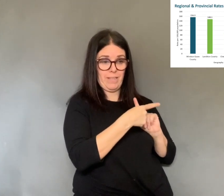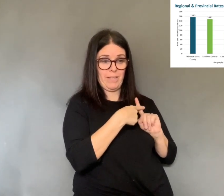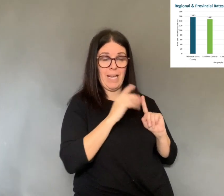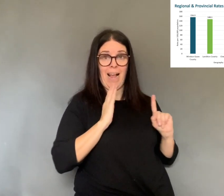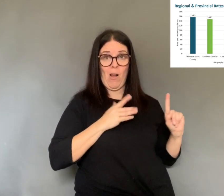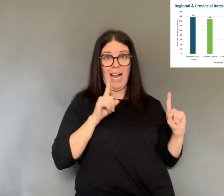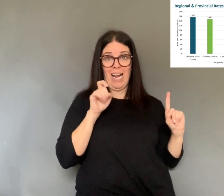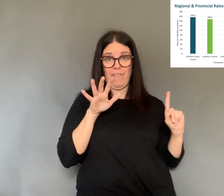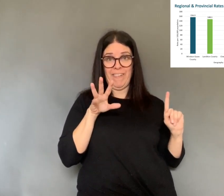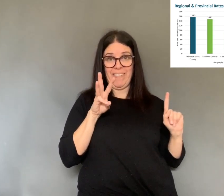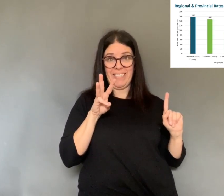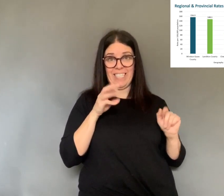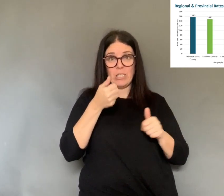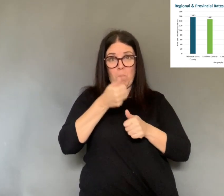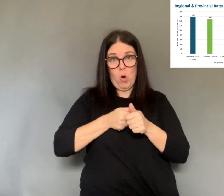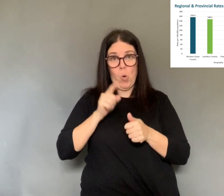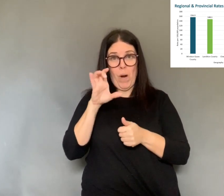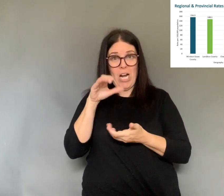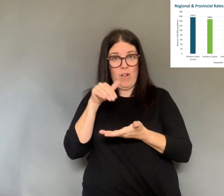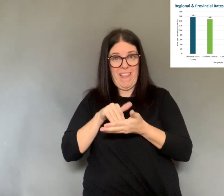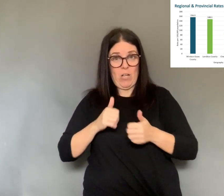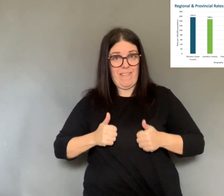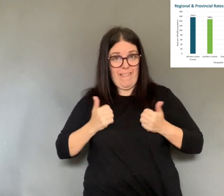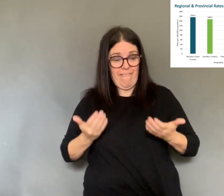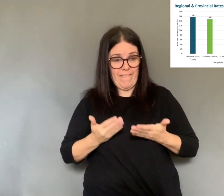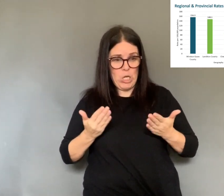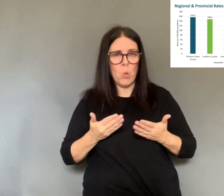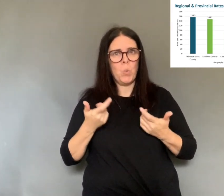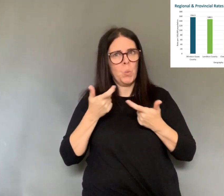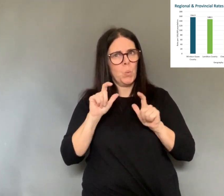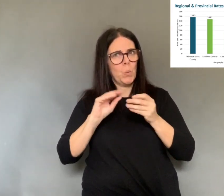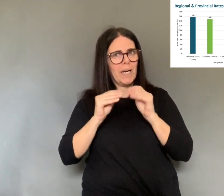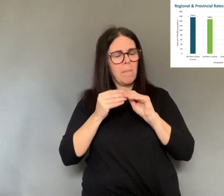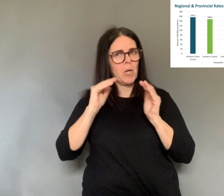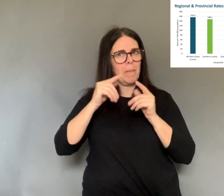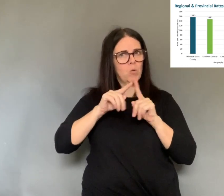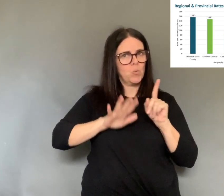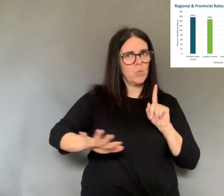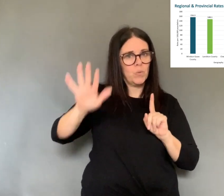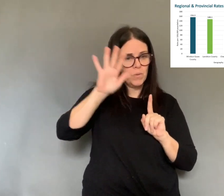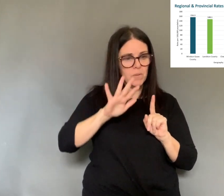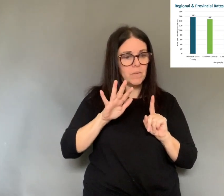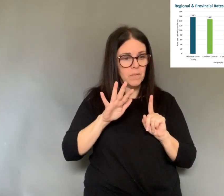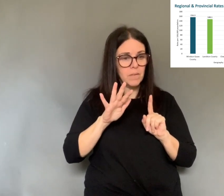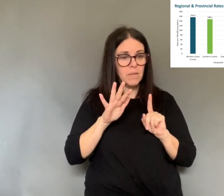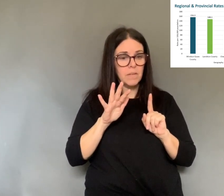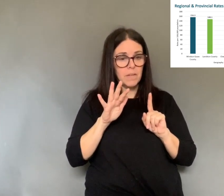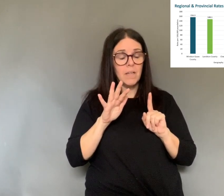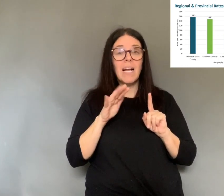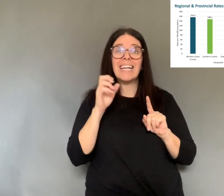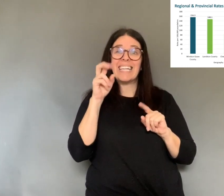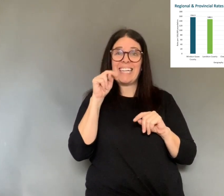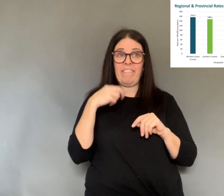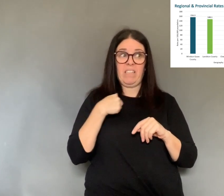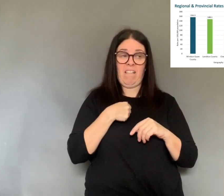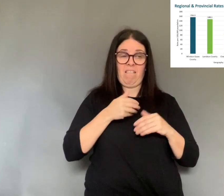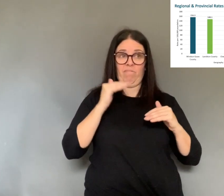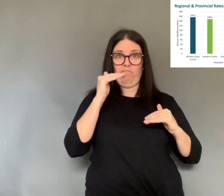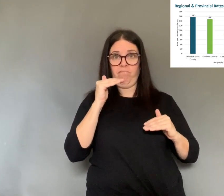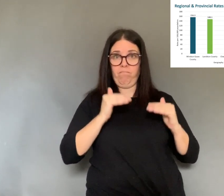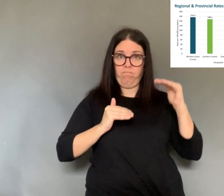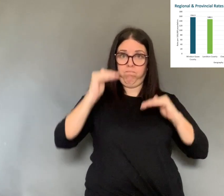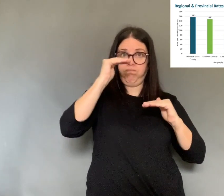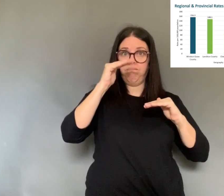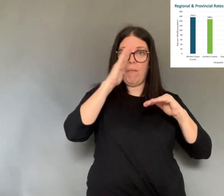Lambton County and Chatham-Kent. And even in Lambton County, the senior make up roughly around 21 to 22% of their